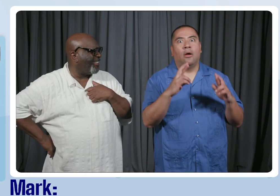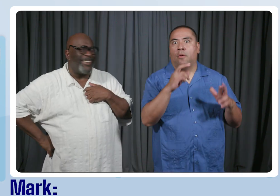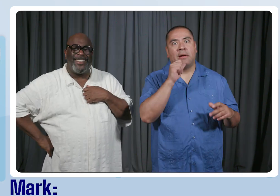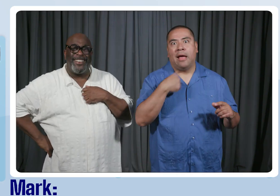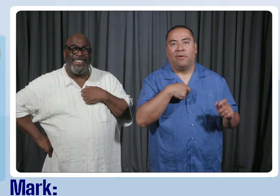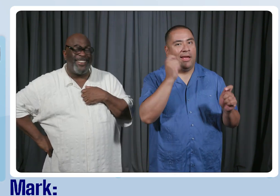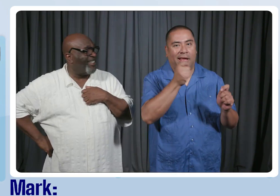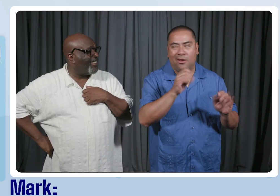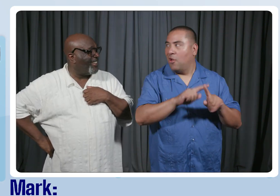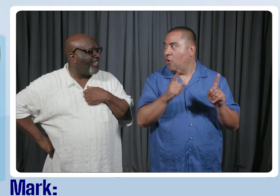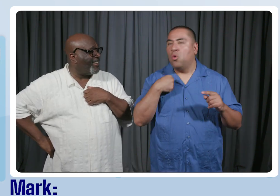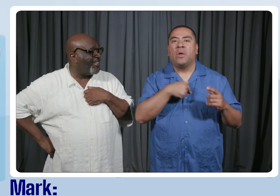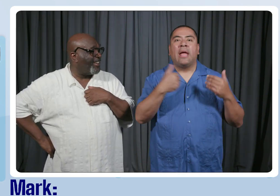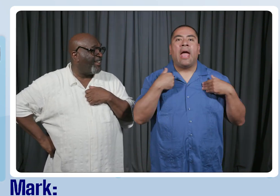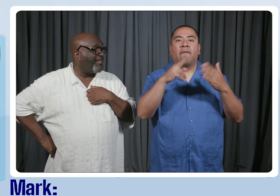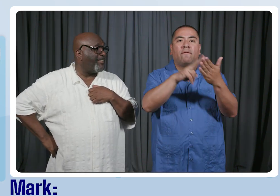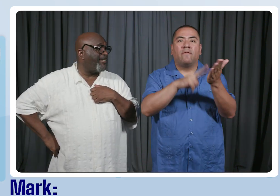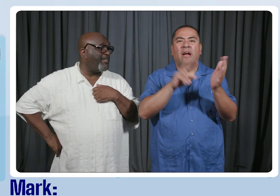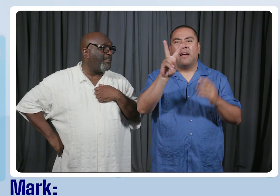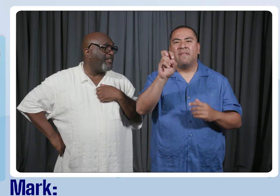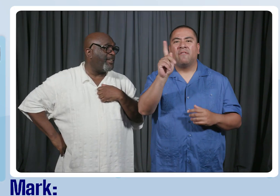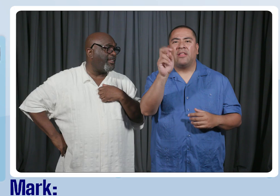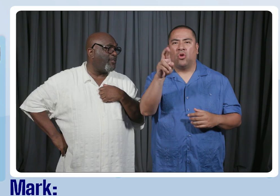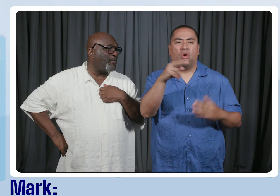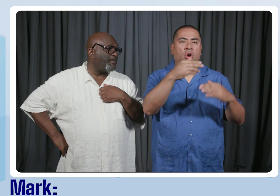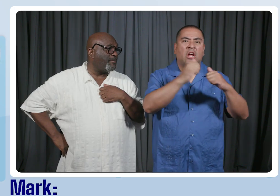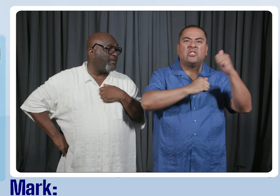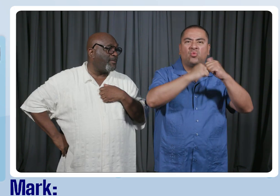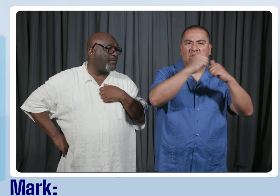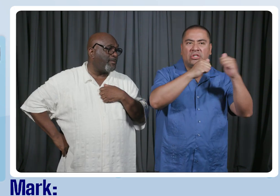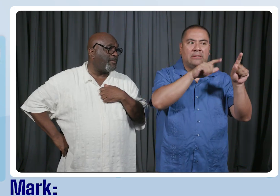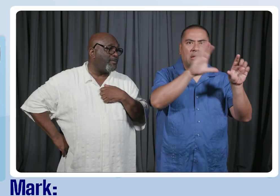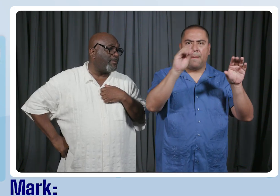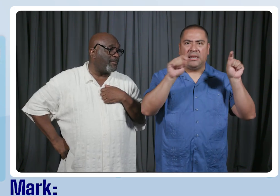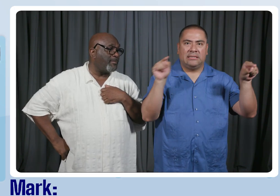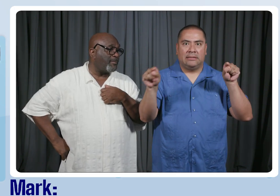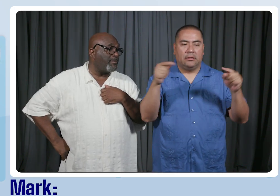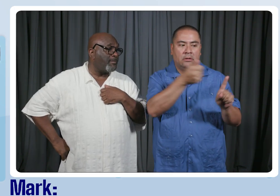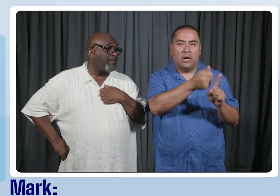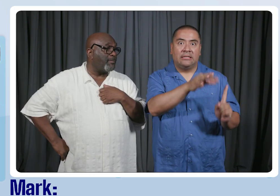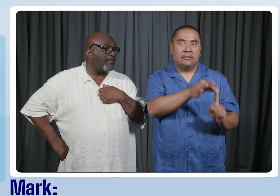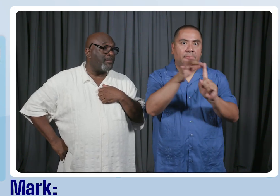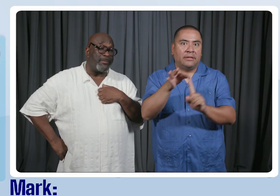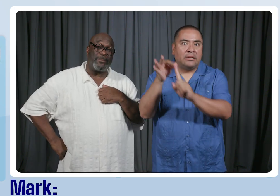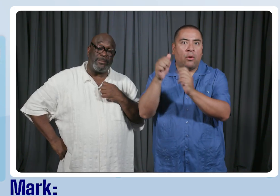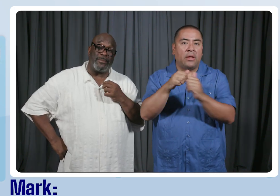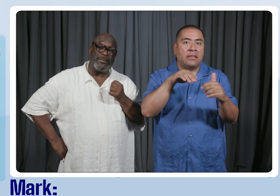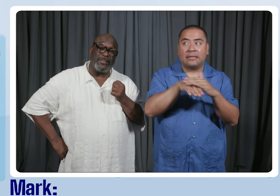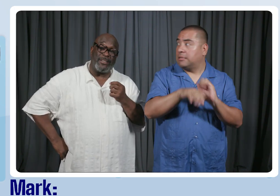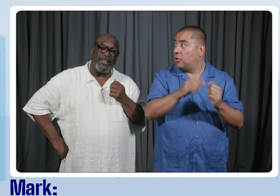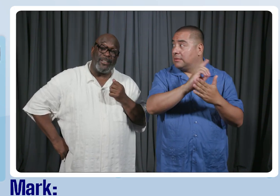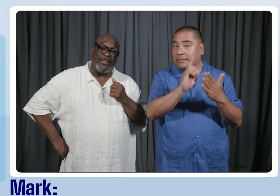no, we do have vendors. Our vendors are 2 construction vendors. They specialize in accessible design.